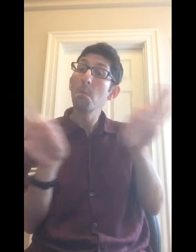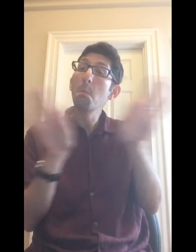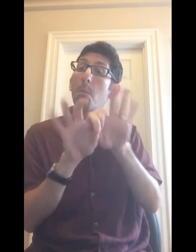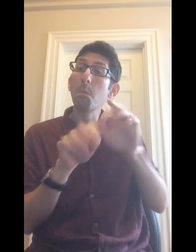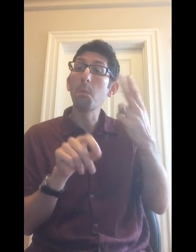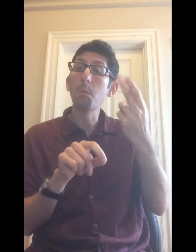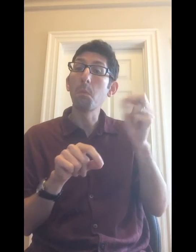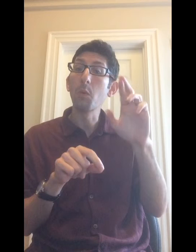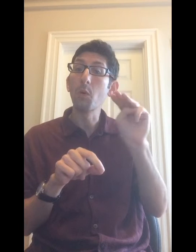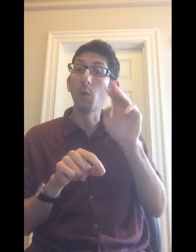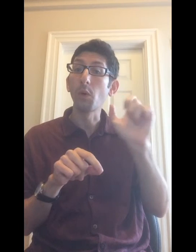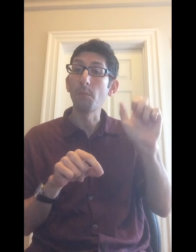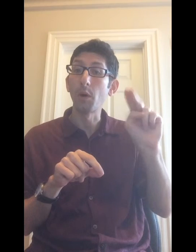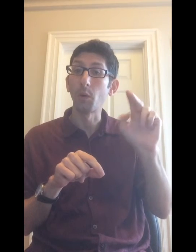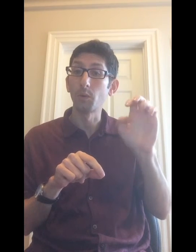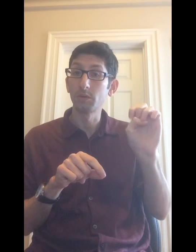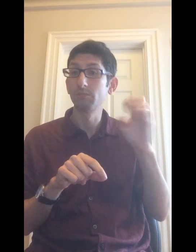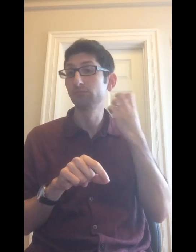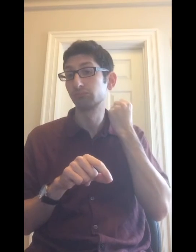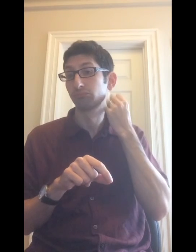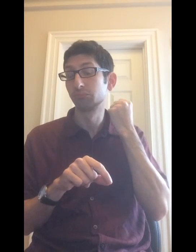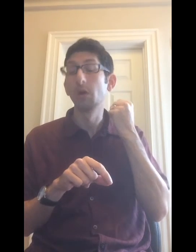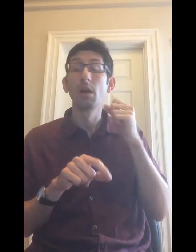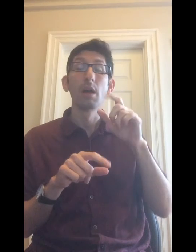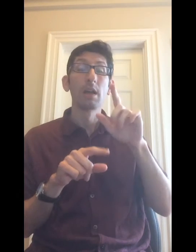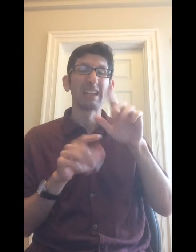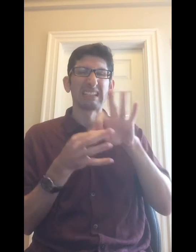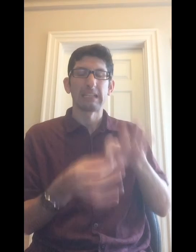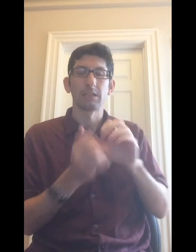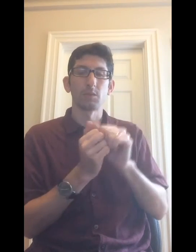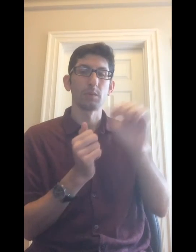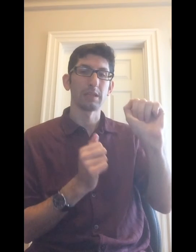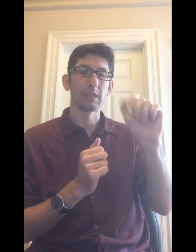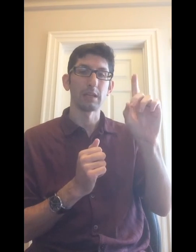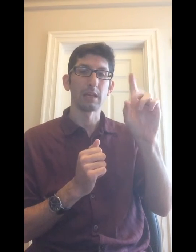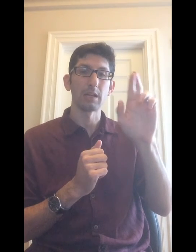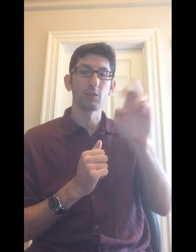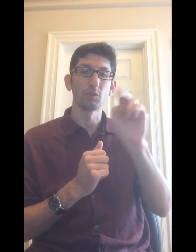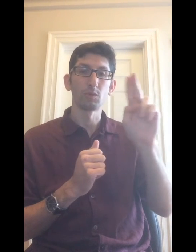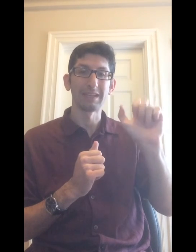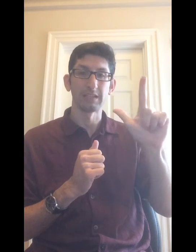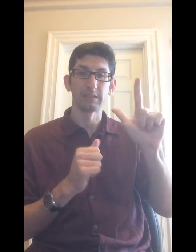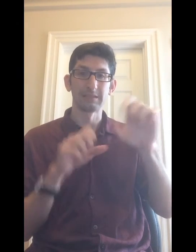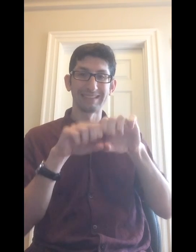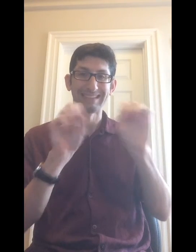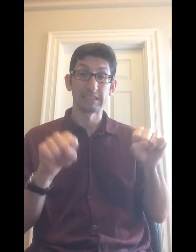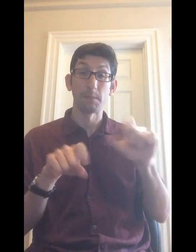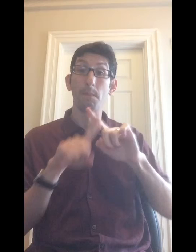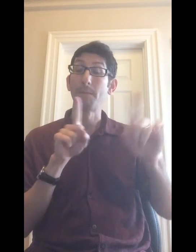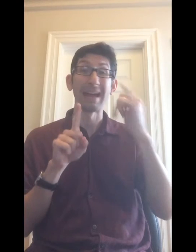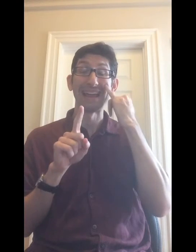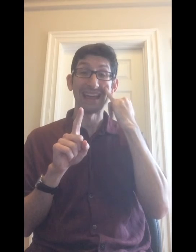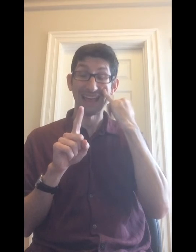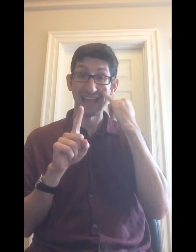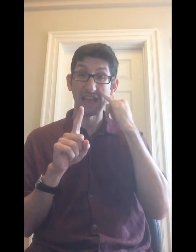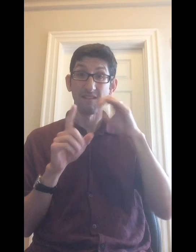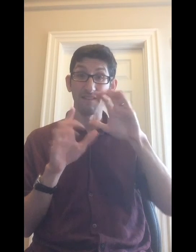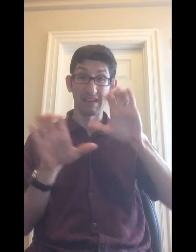in the adrenal system. But when these levels are in constant disarray, it can wreak havoc on the adrenal system. And that includes